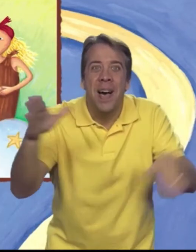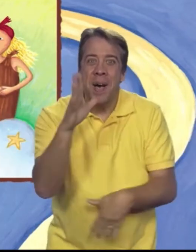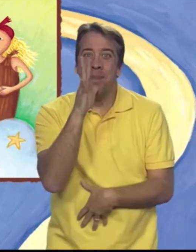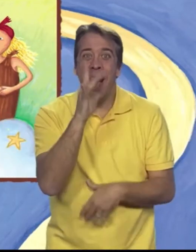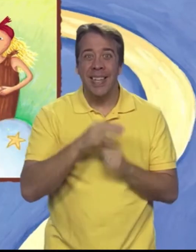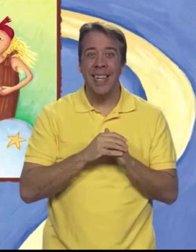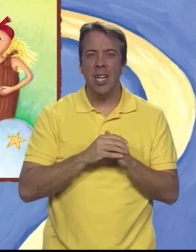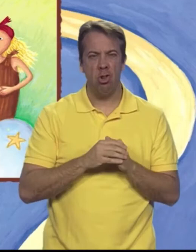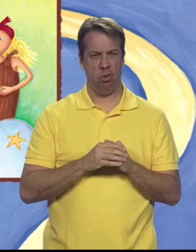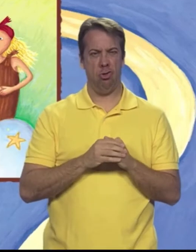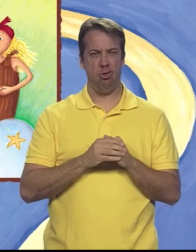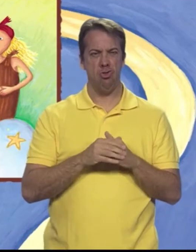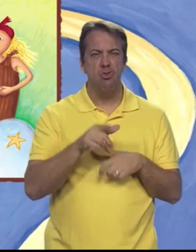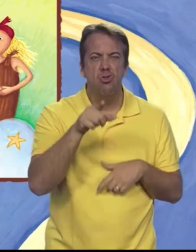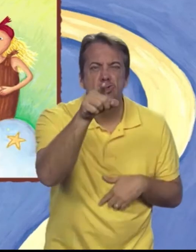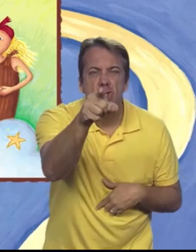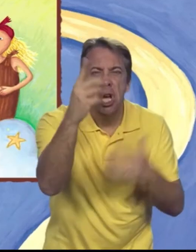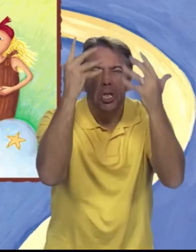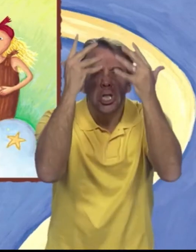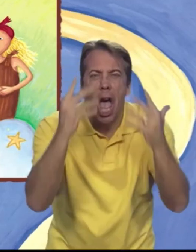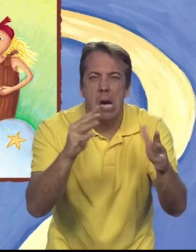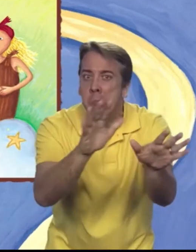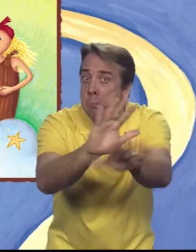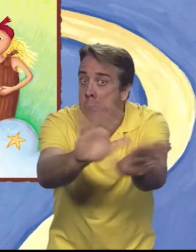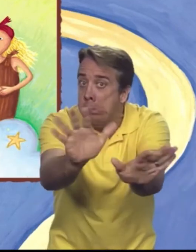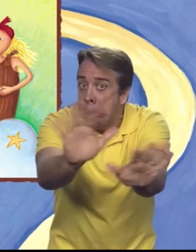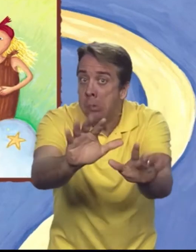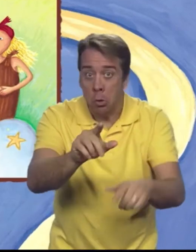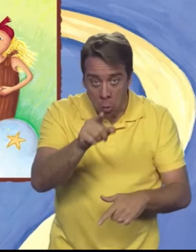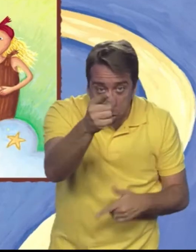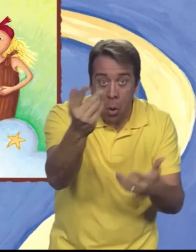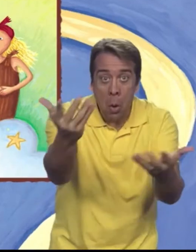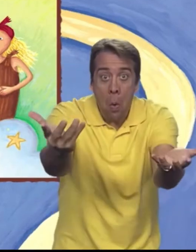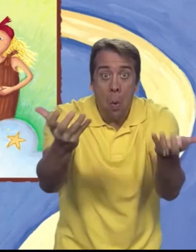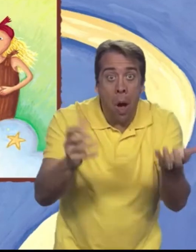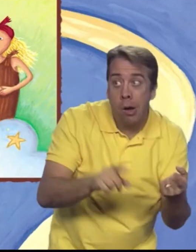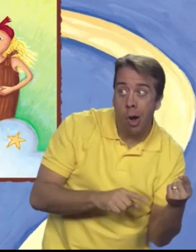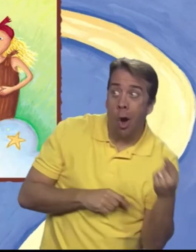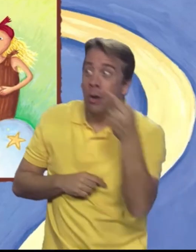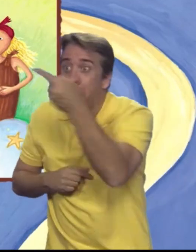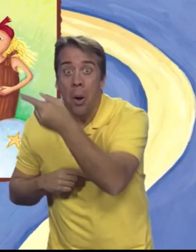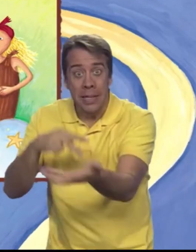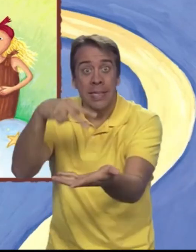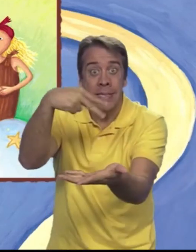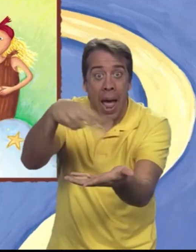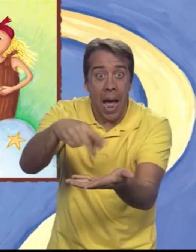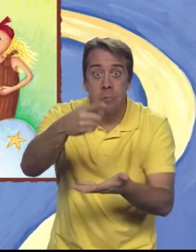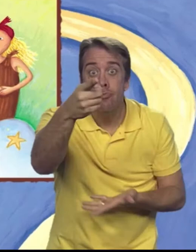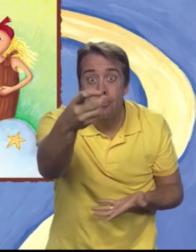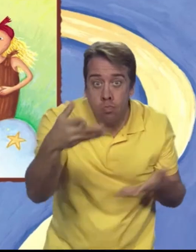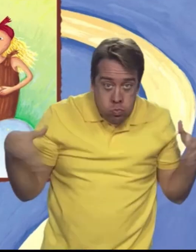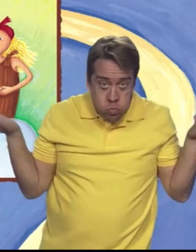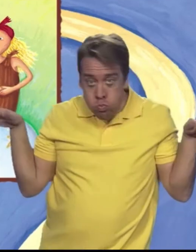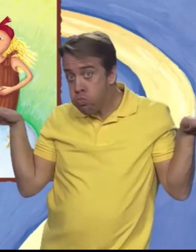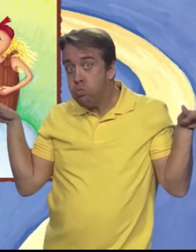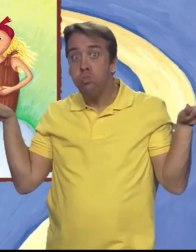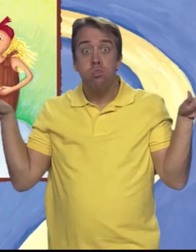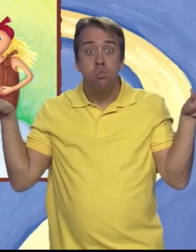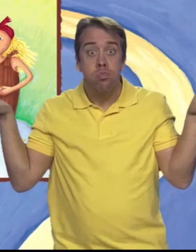Hello, Cinders, she smiled. I'm your fairy godmother. Don't be sad. Would you